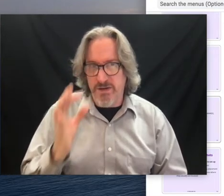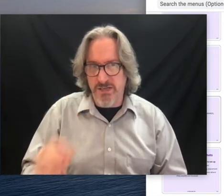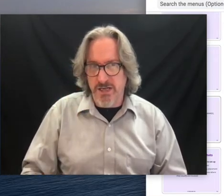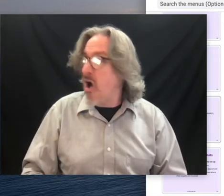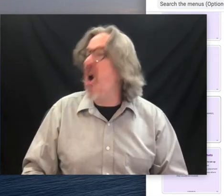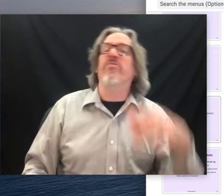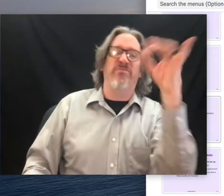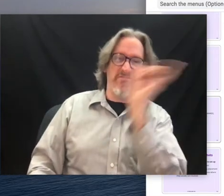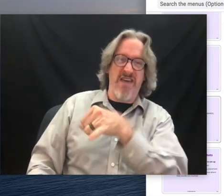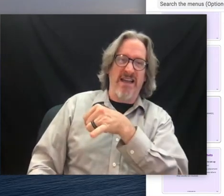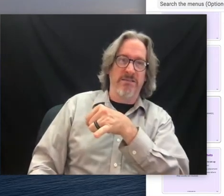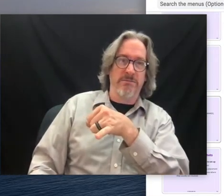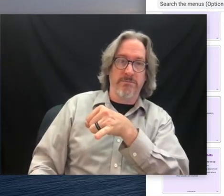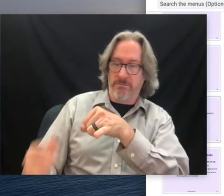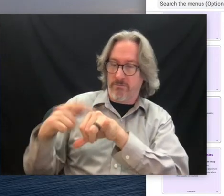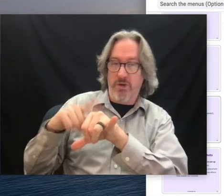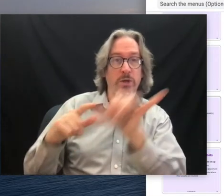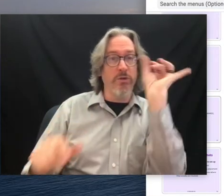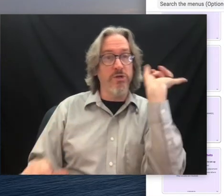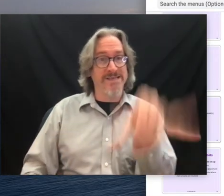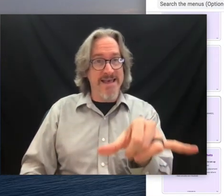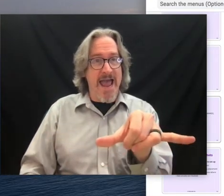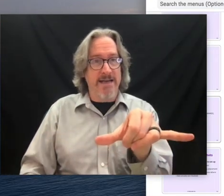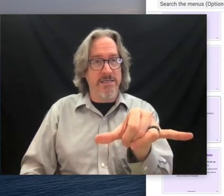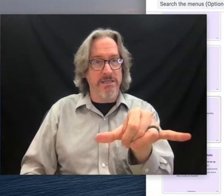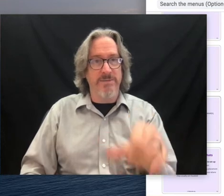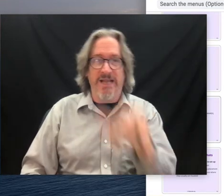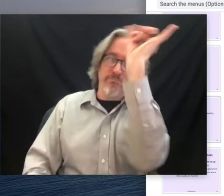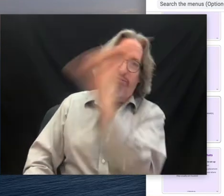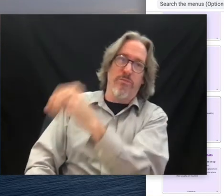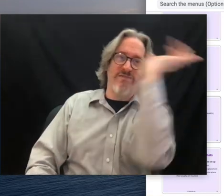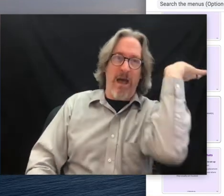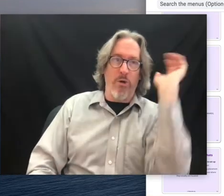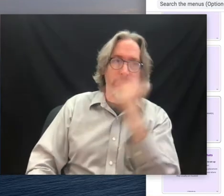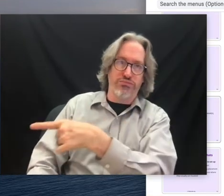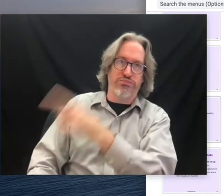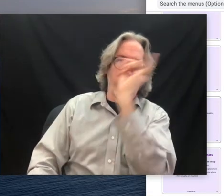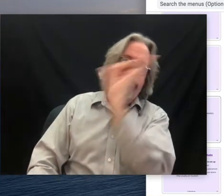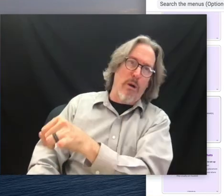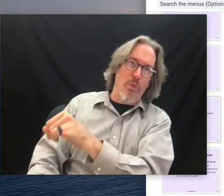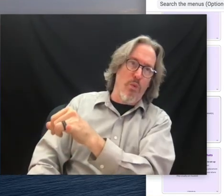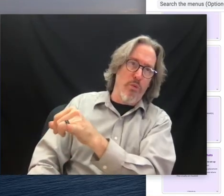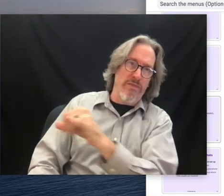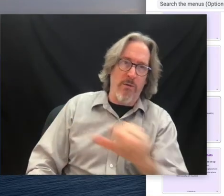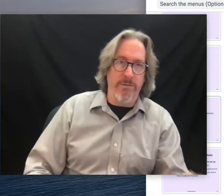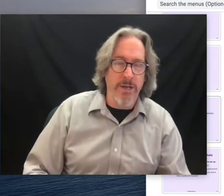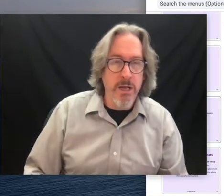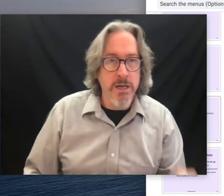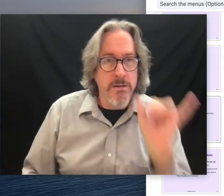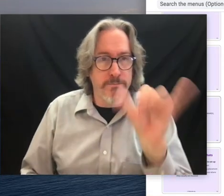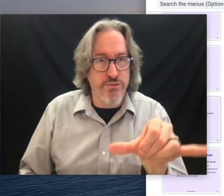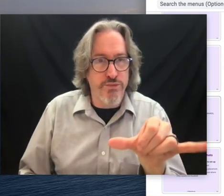nose piercing? That we will use that to be like, boom, that one, boom, boom, that